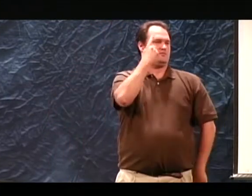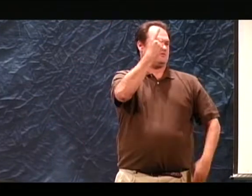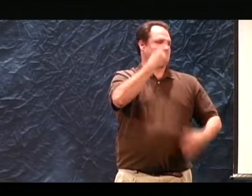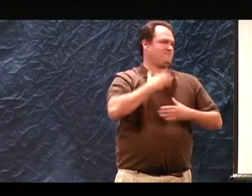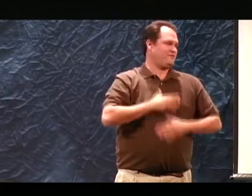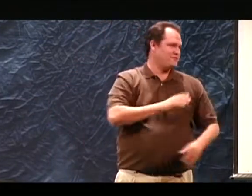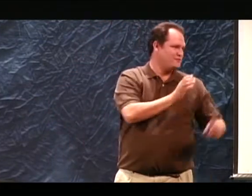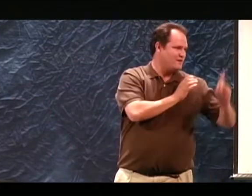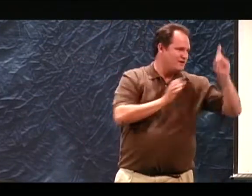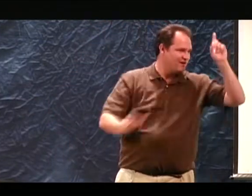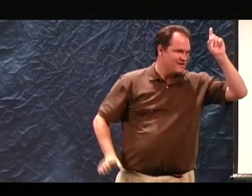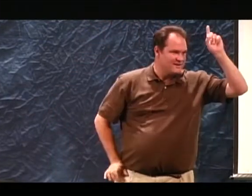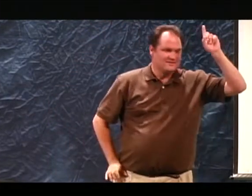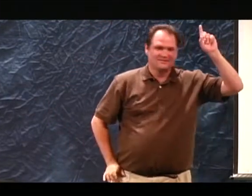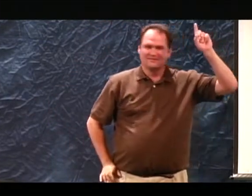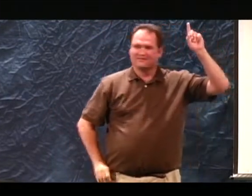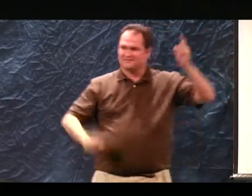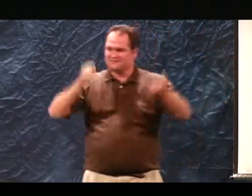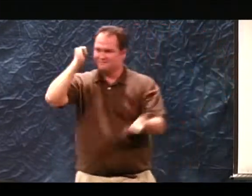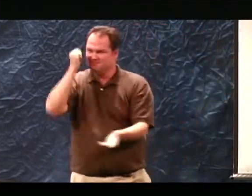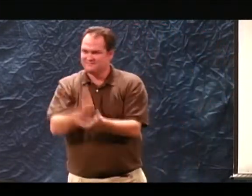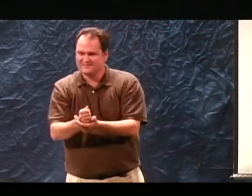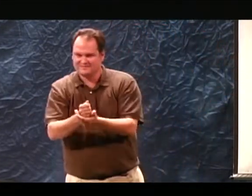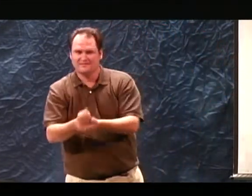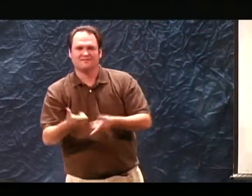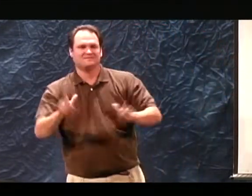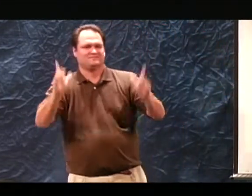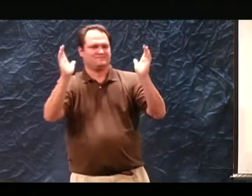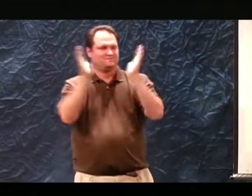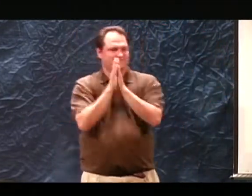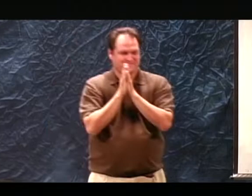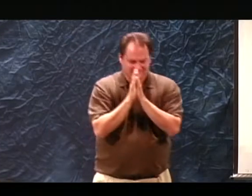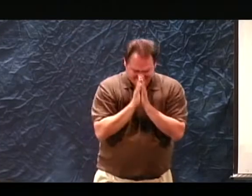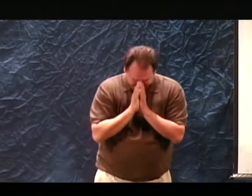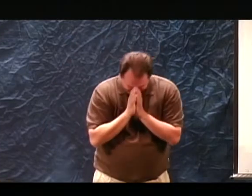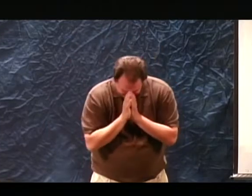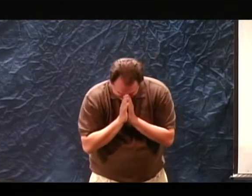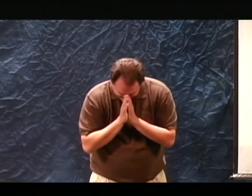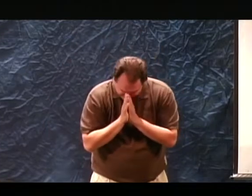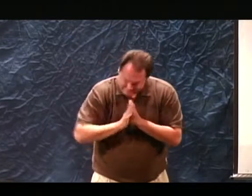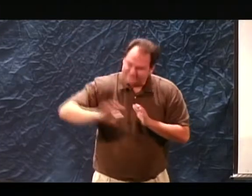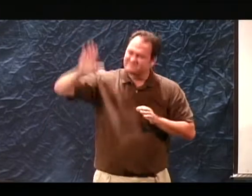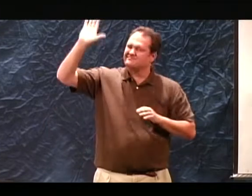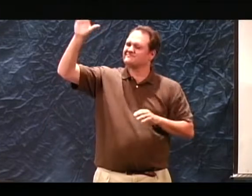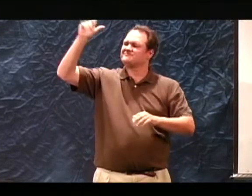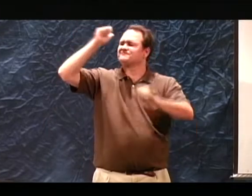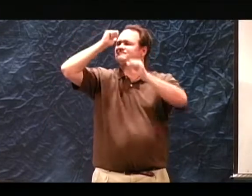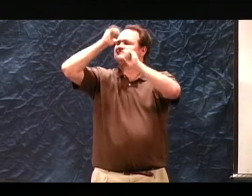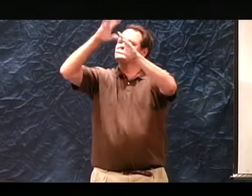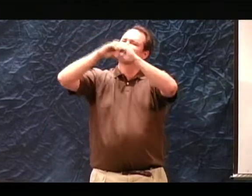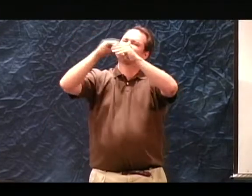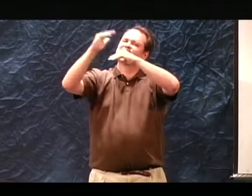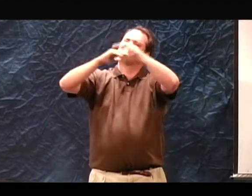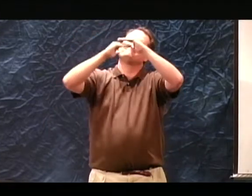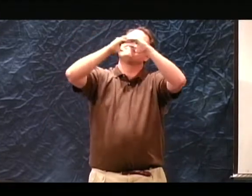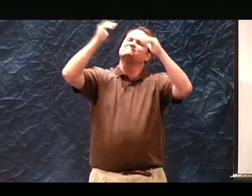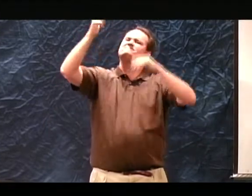are family we are the one body of us let's pray our heavenly